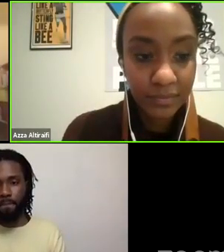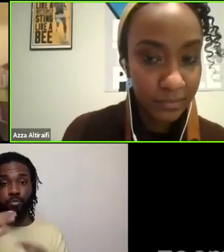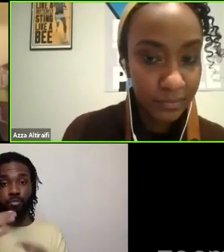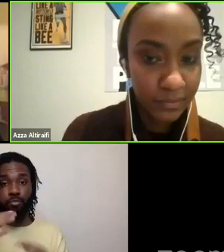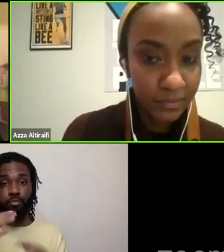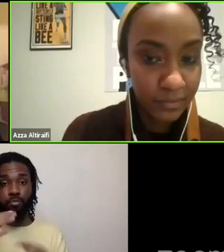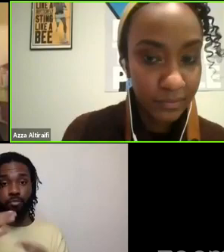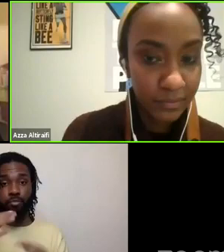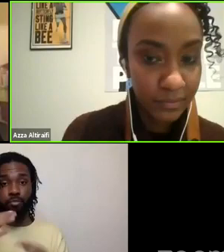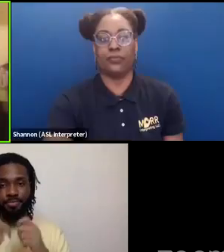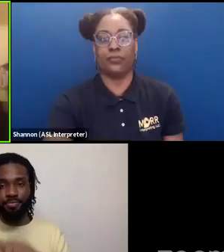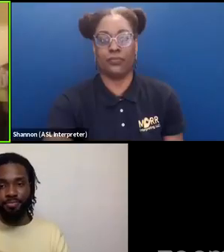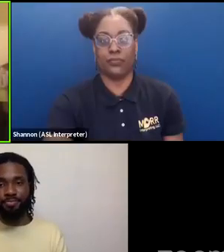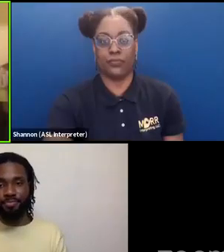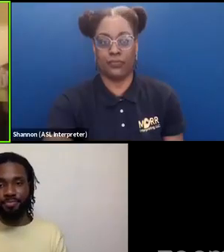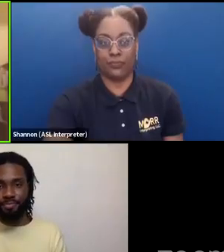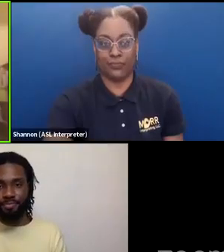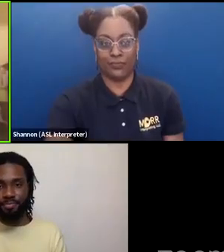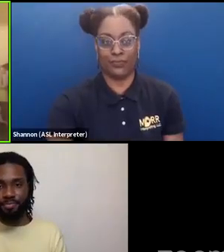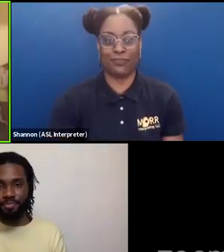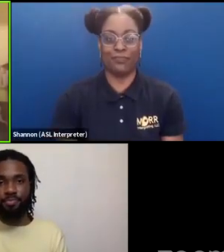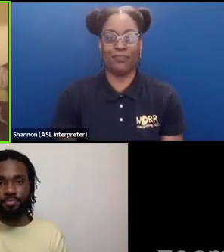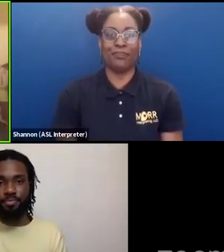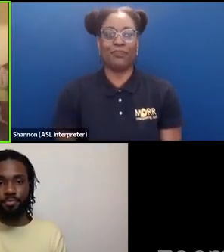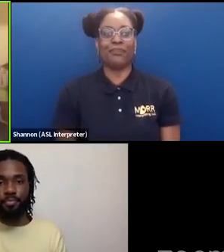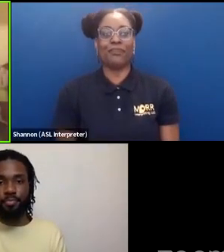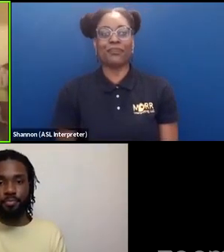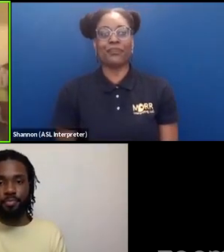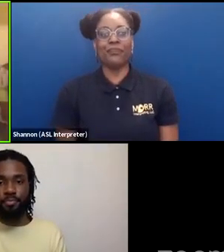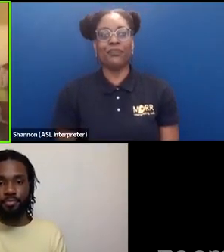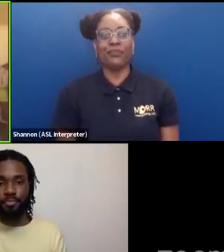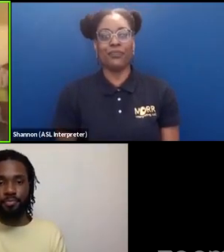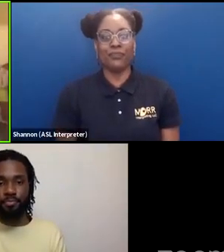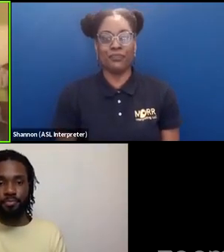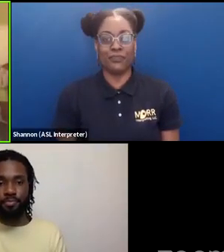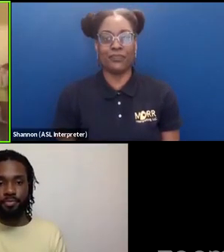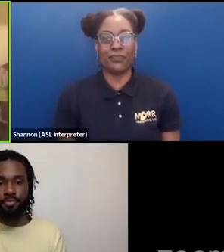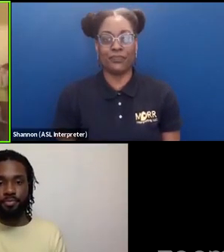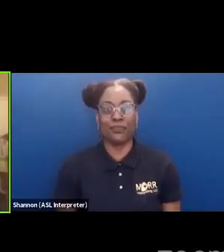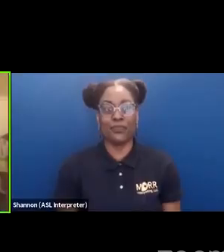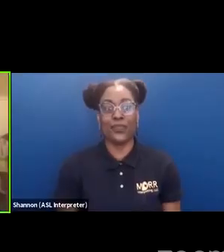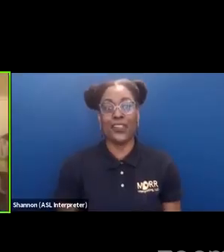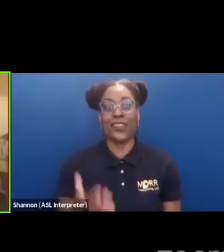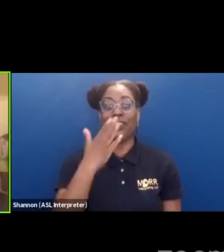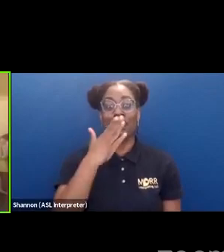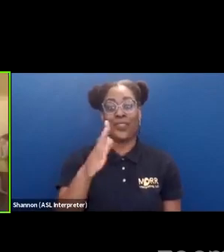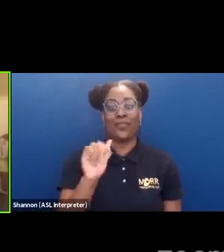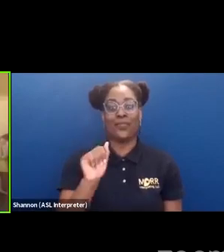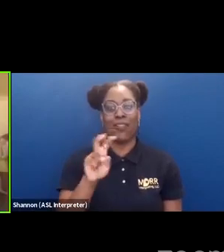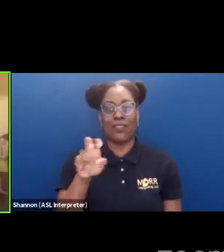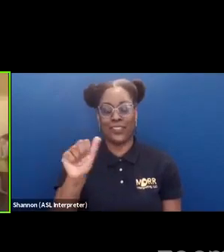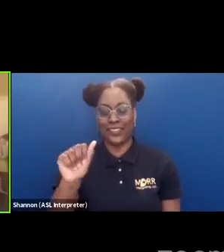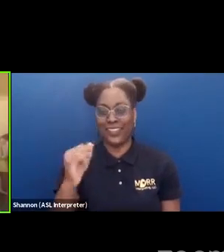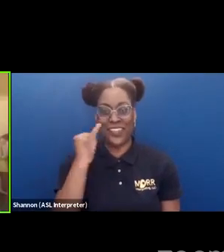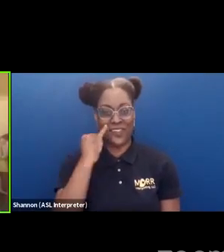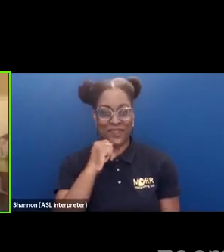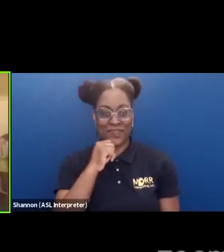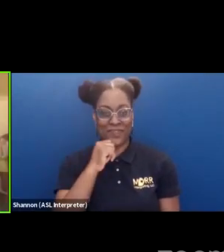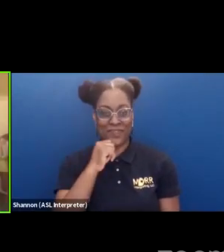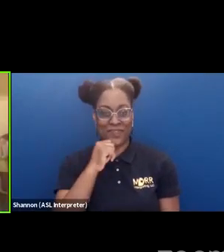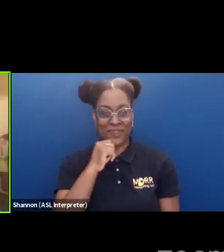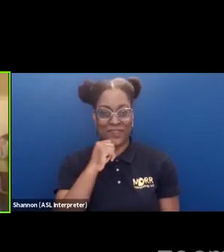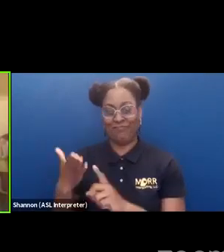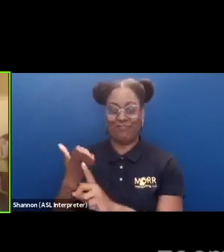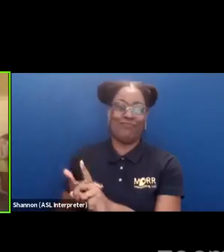Thank you, Azza. For folks, if you couldn't tell, Azza is brilliant, and so